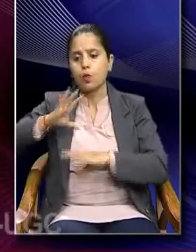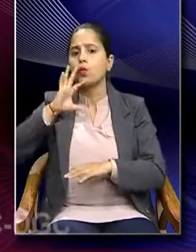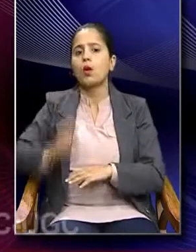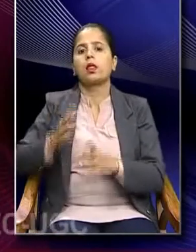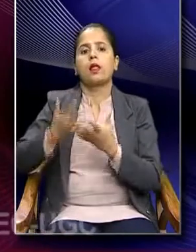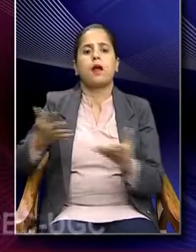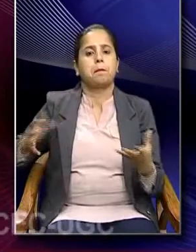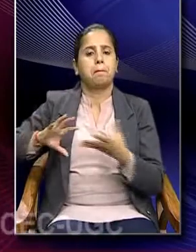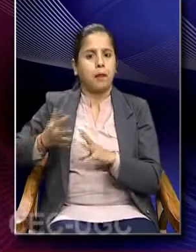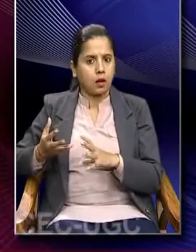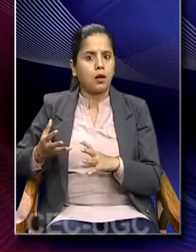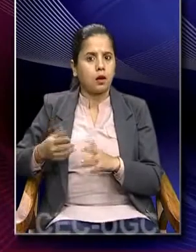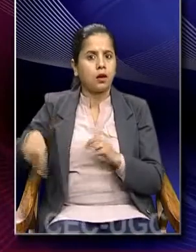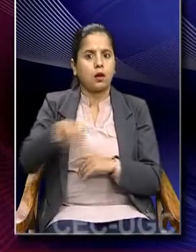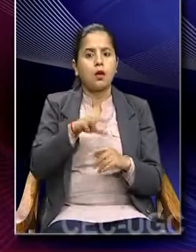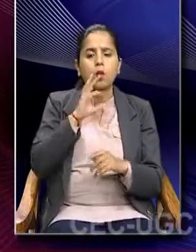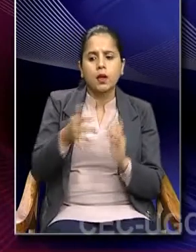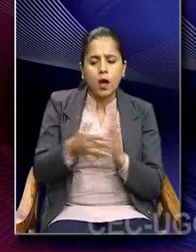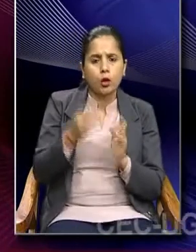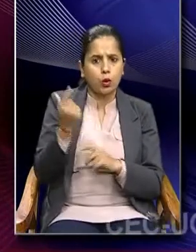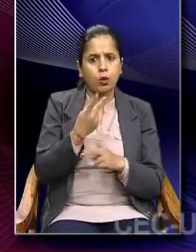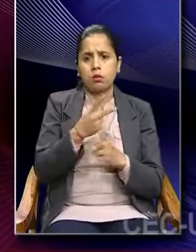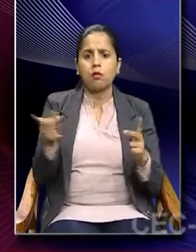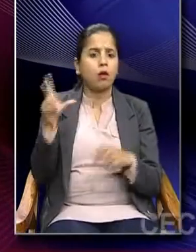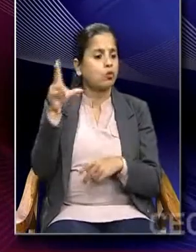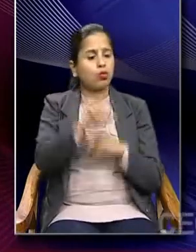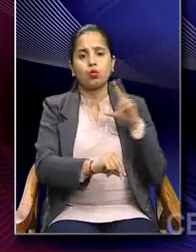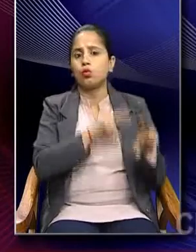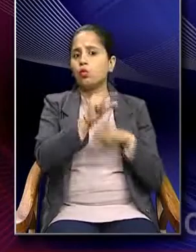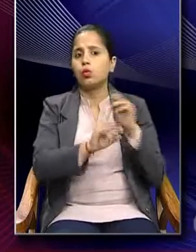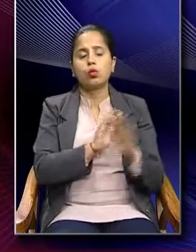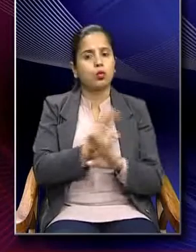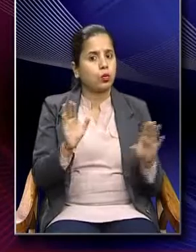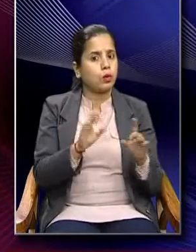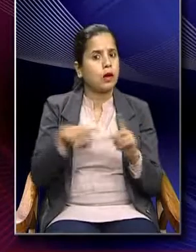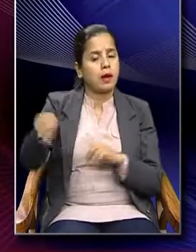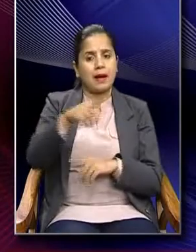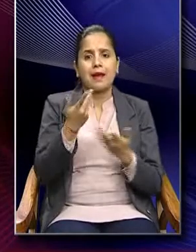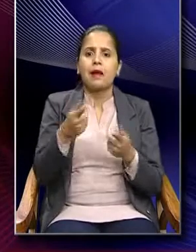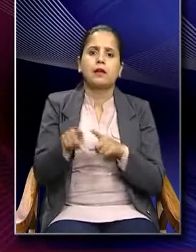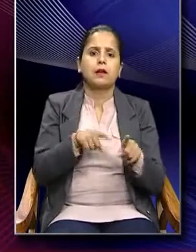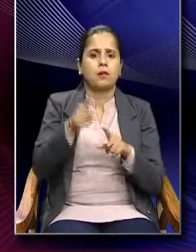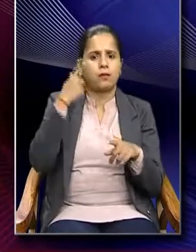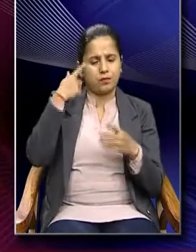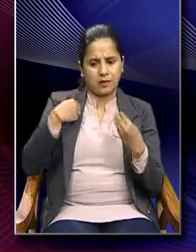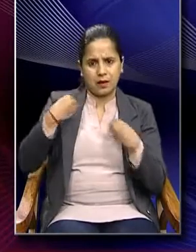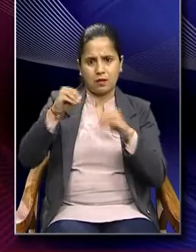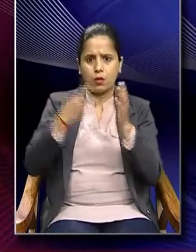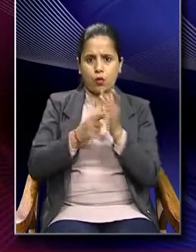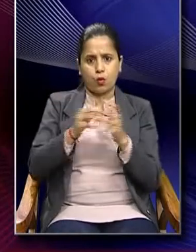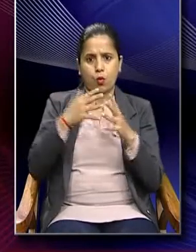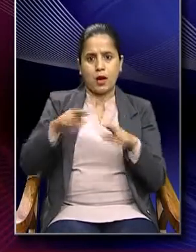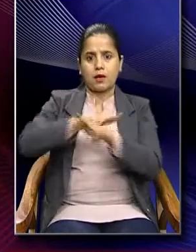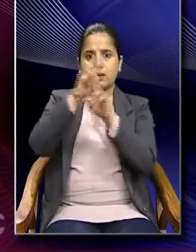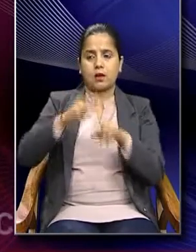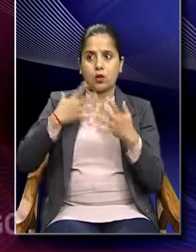technologies. And that is the reason that and even when you have to sell your raw materials in international